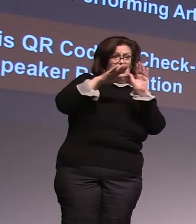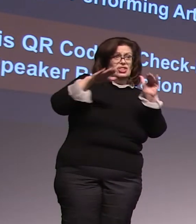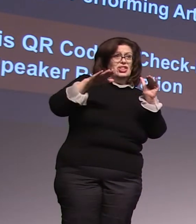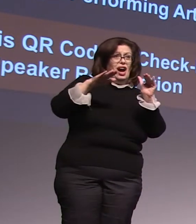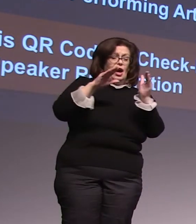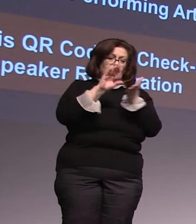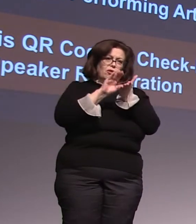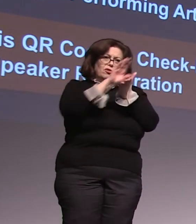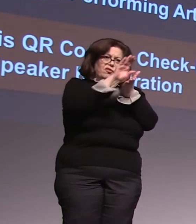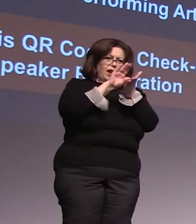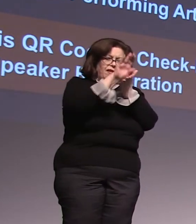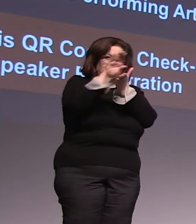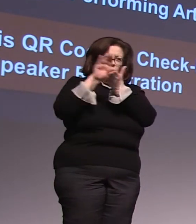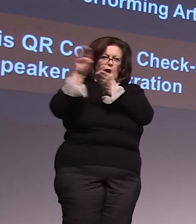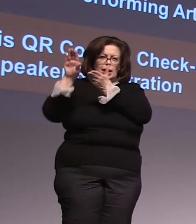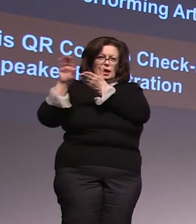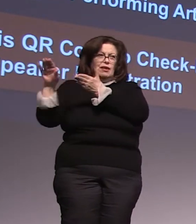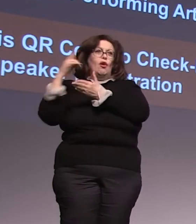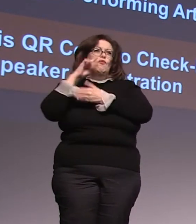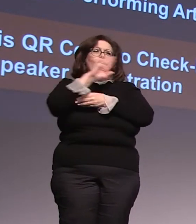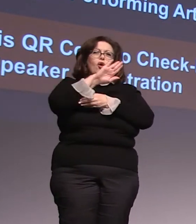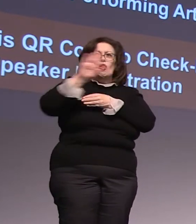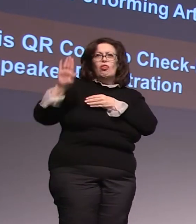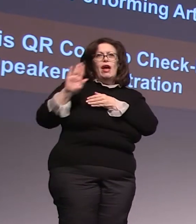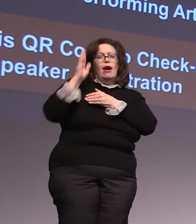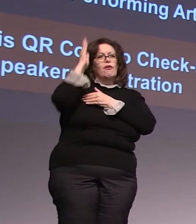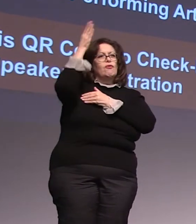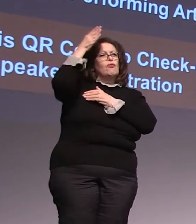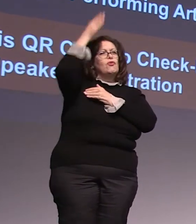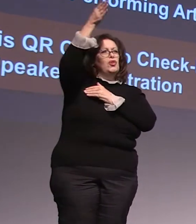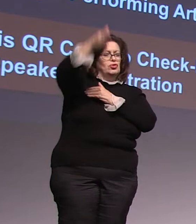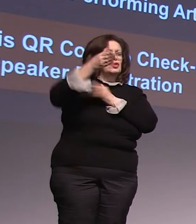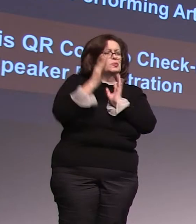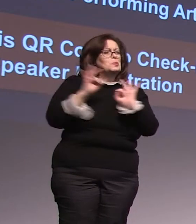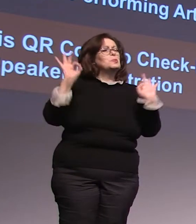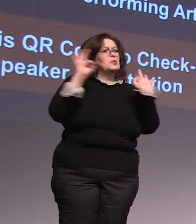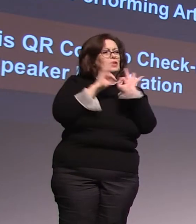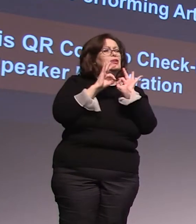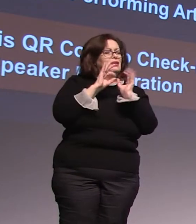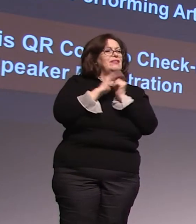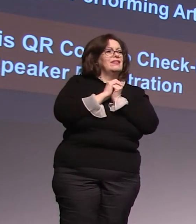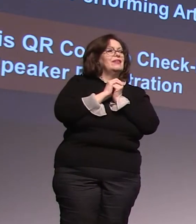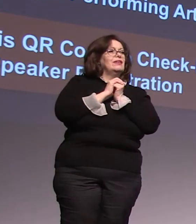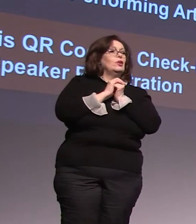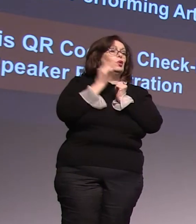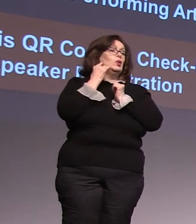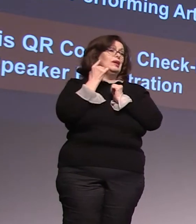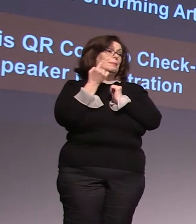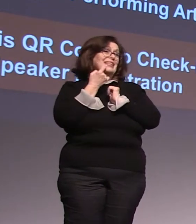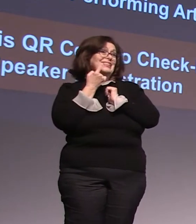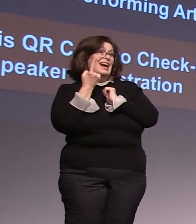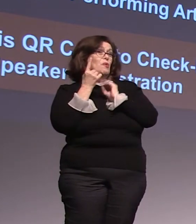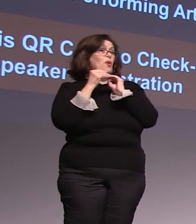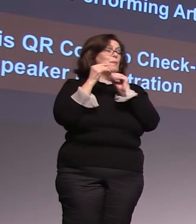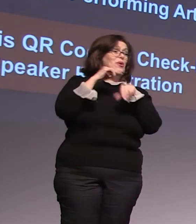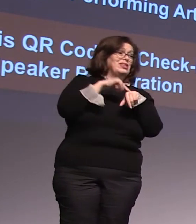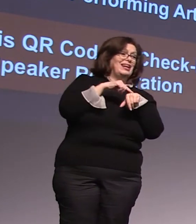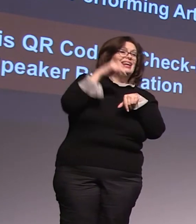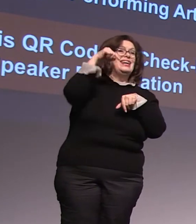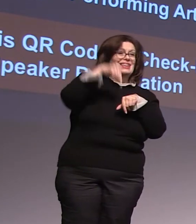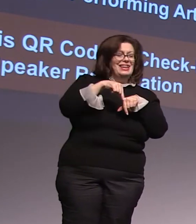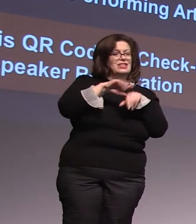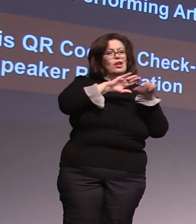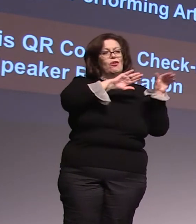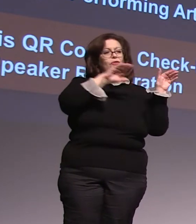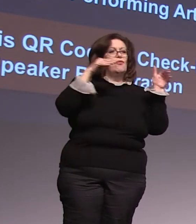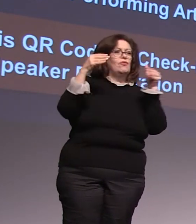in the future. It is incredibly important for us to think about that now. What you heard Chelsea say and what you'll hear me say one more time is that this is about